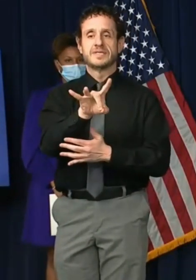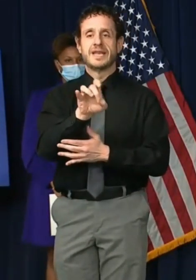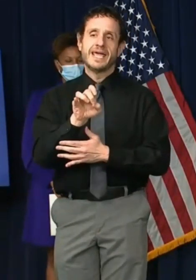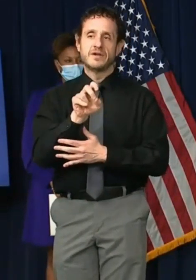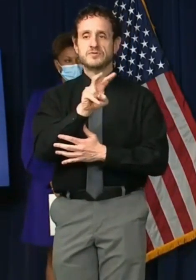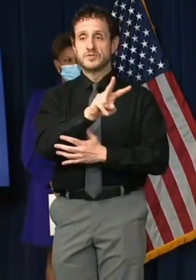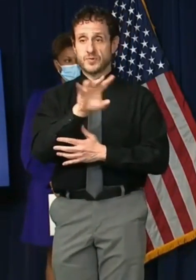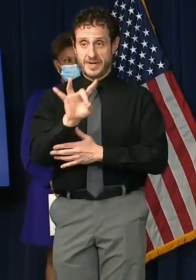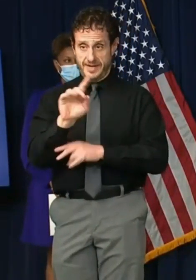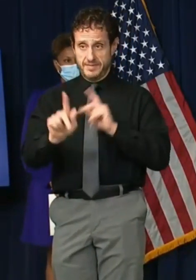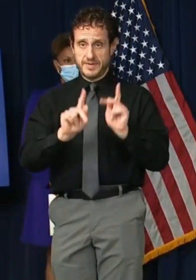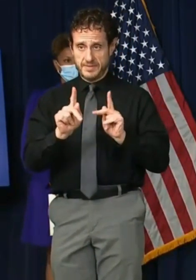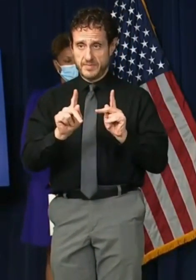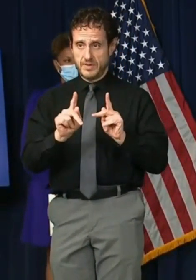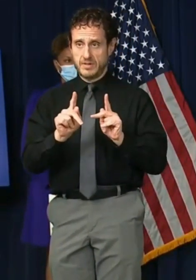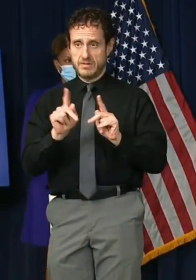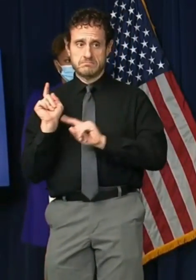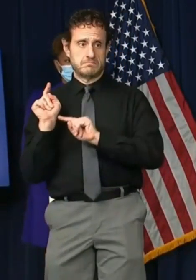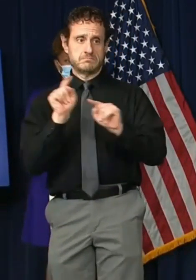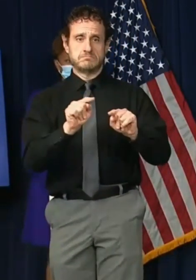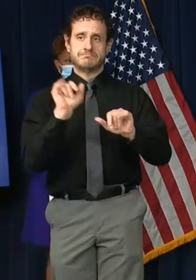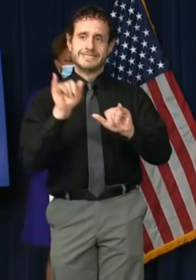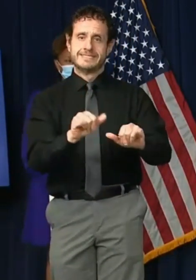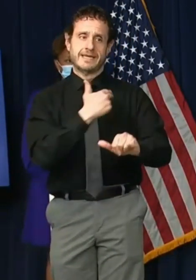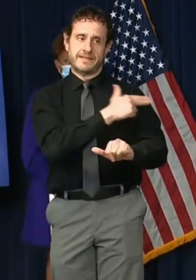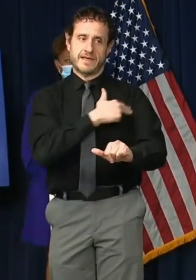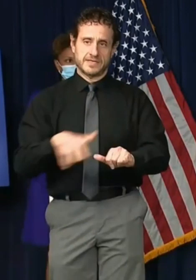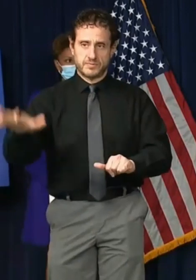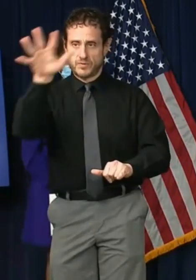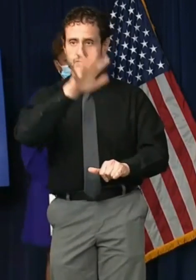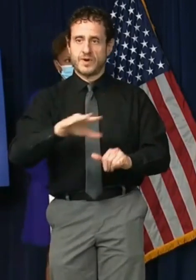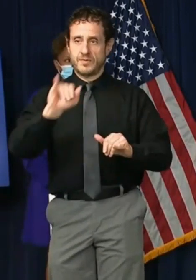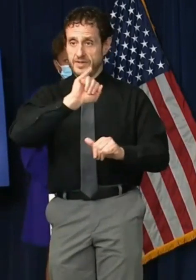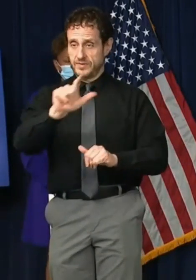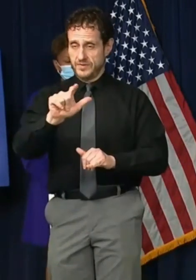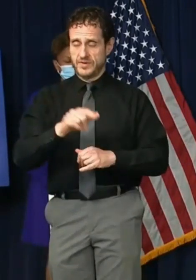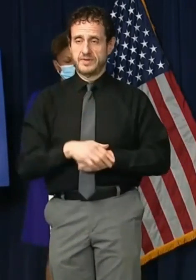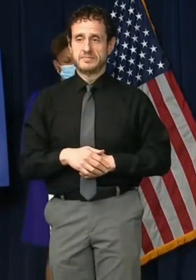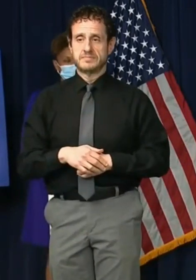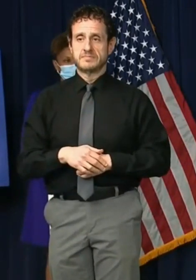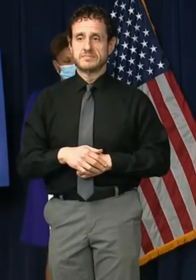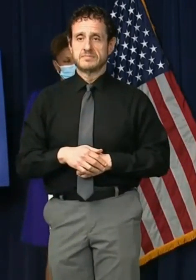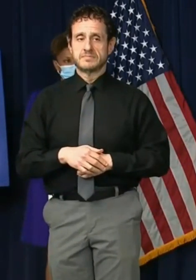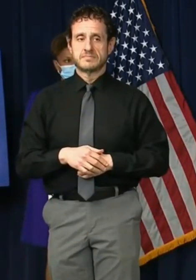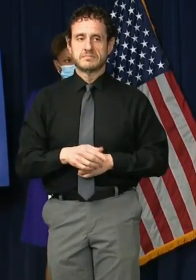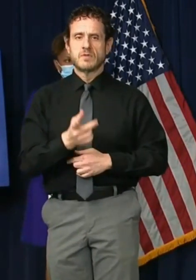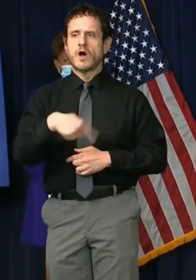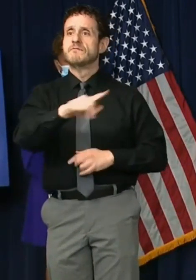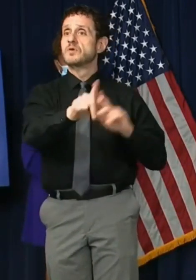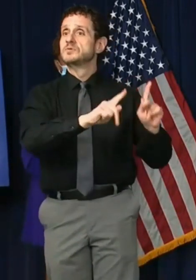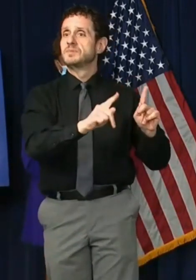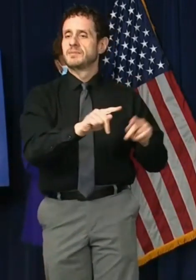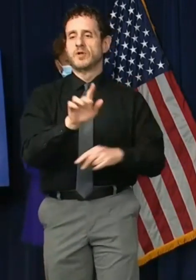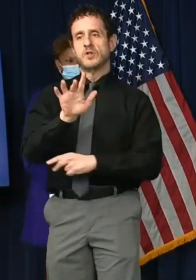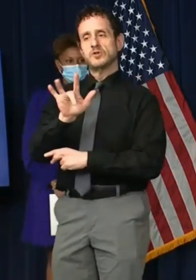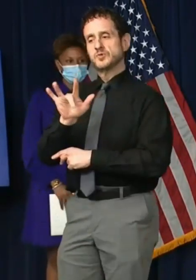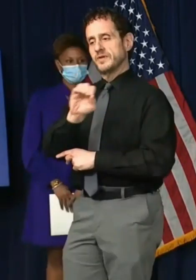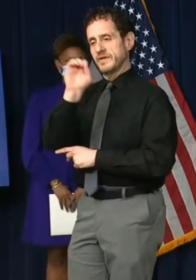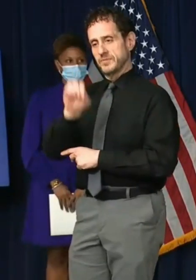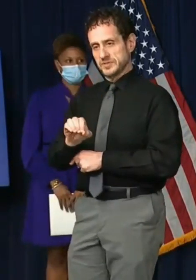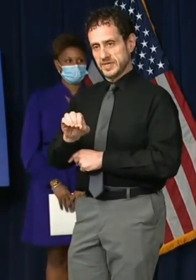4,828 people were hospitalized across our state, and 25% of those patients, or